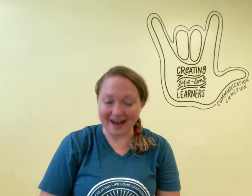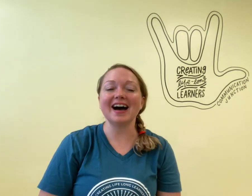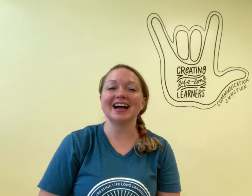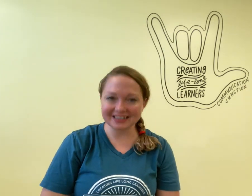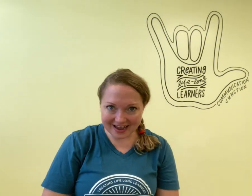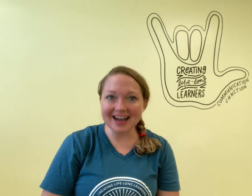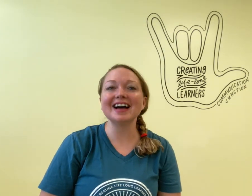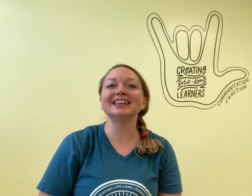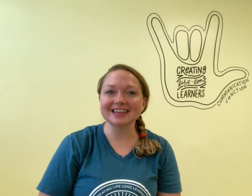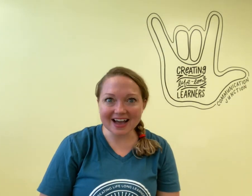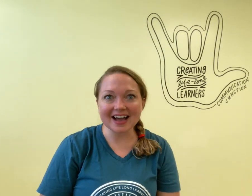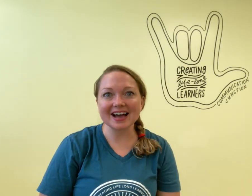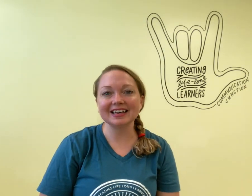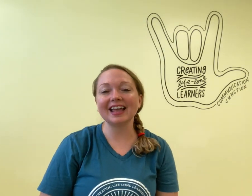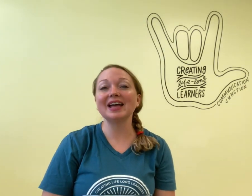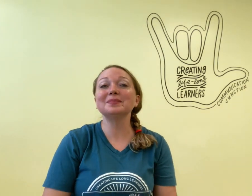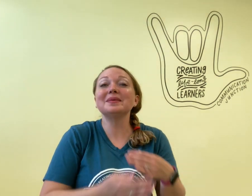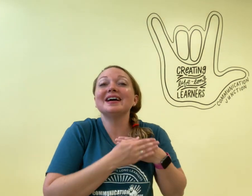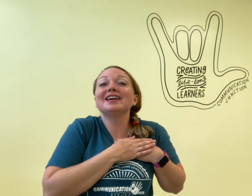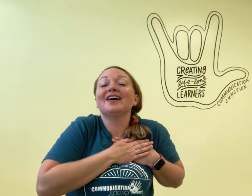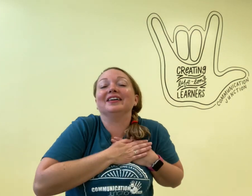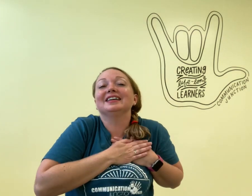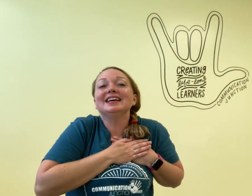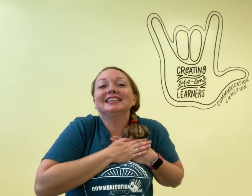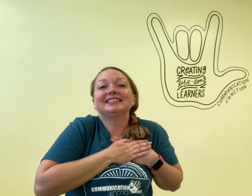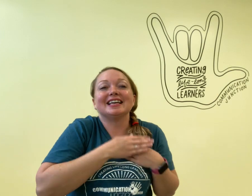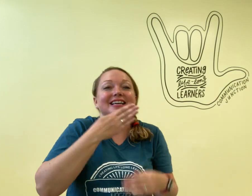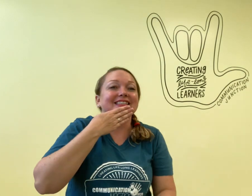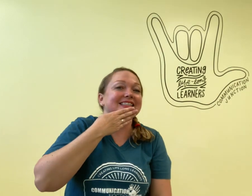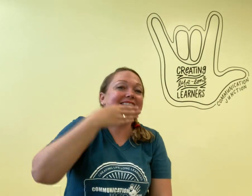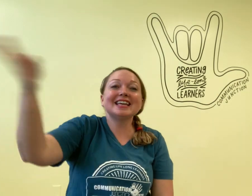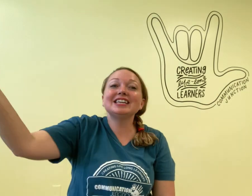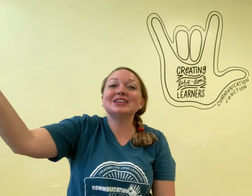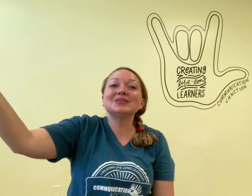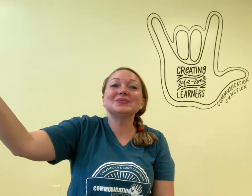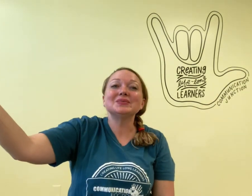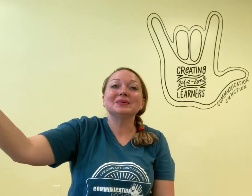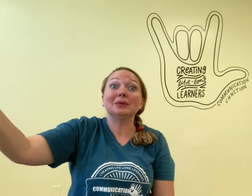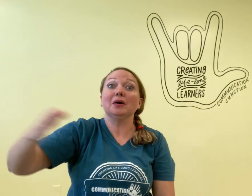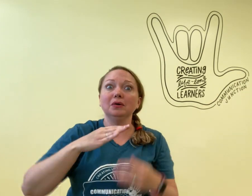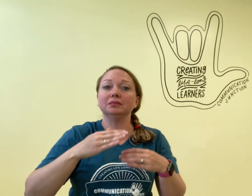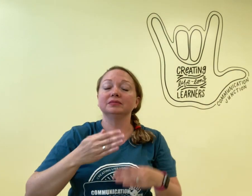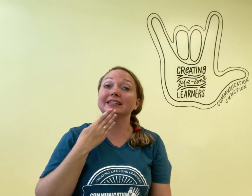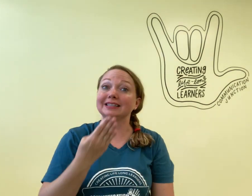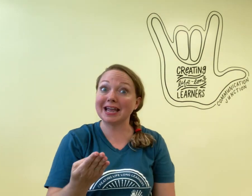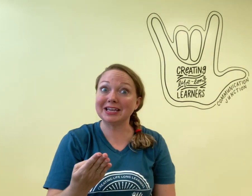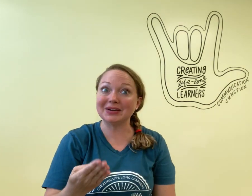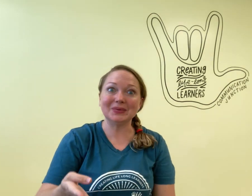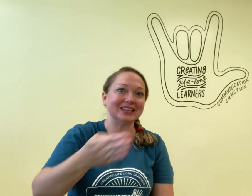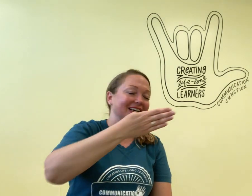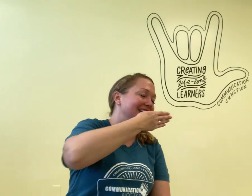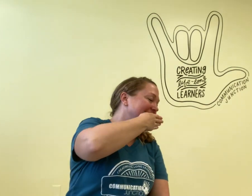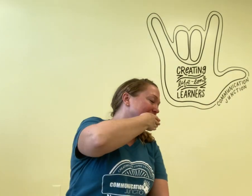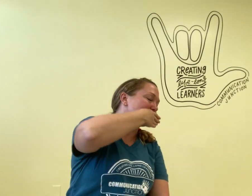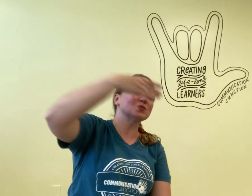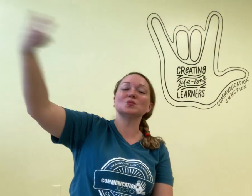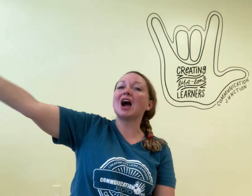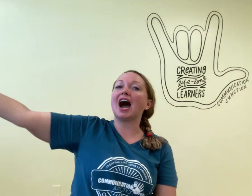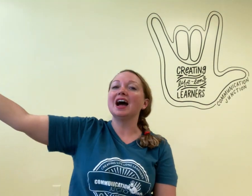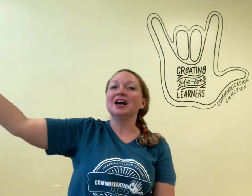nod, nod, nod. And my heart says thank you, with a kiss, mwah,